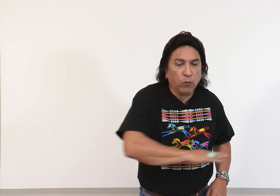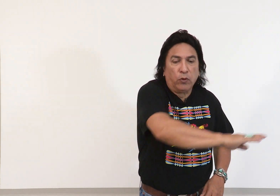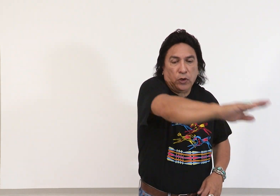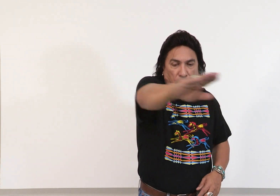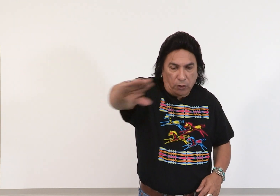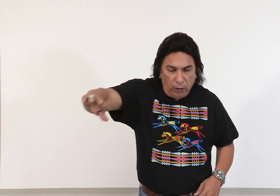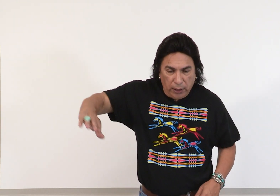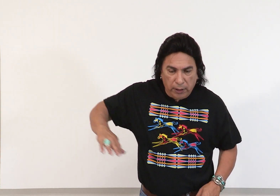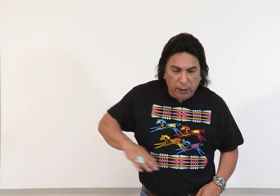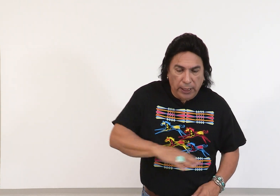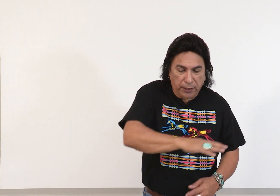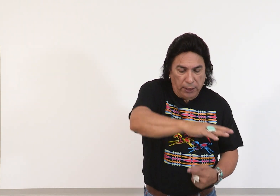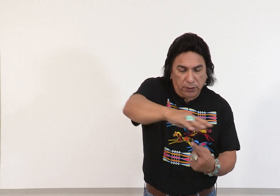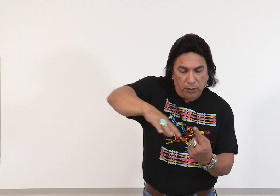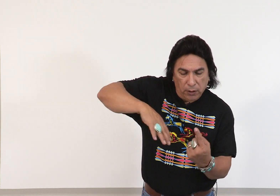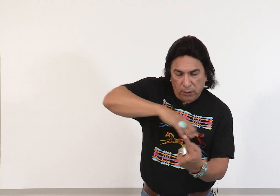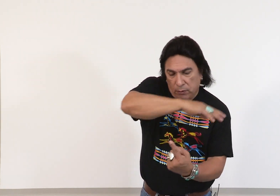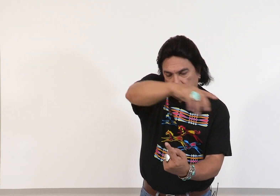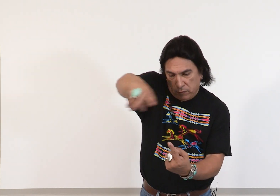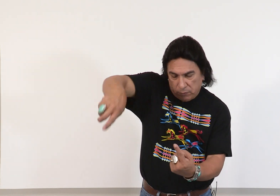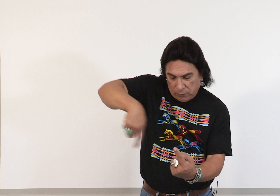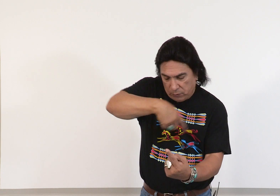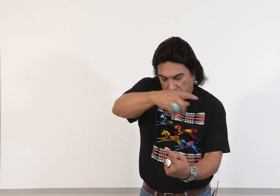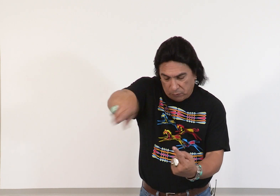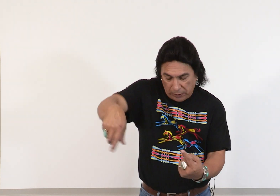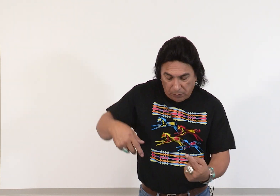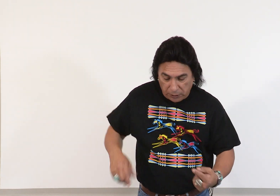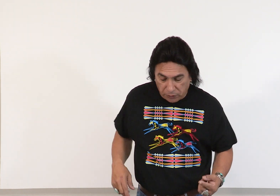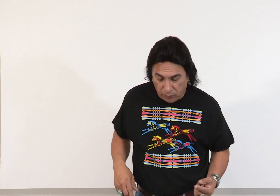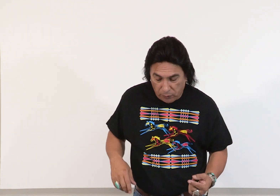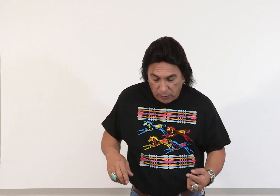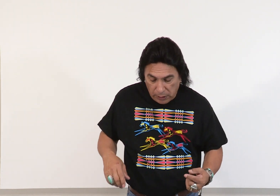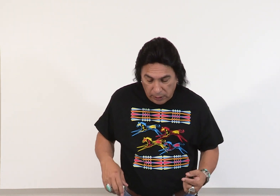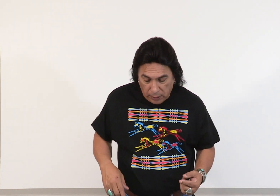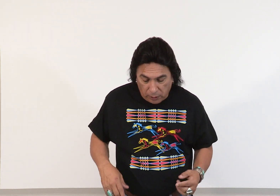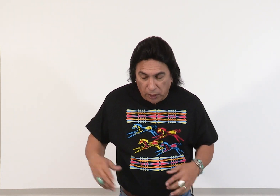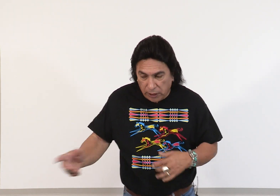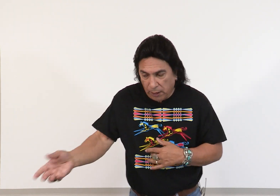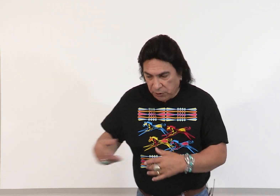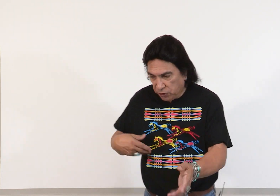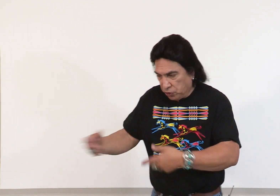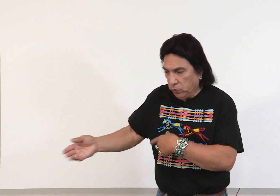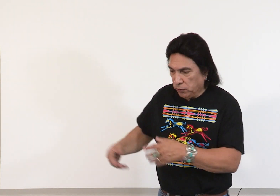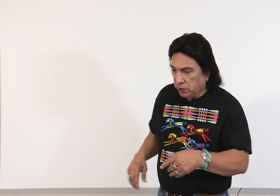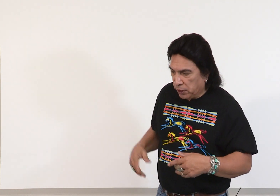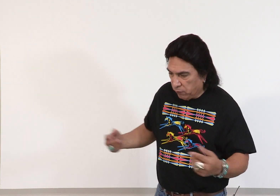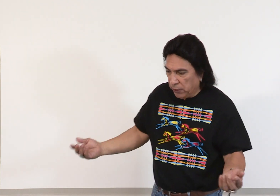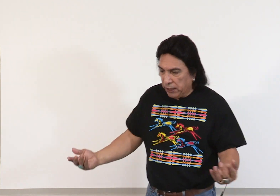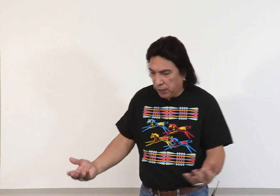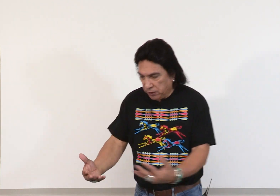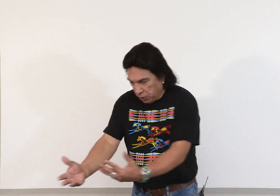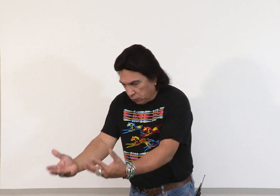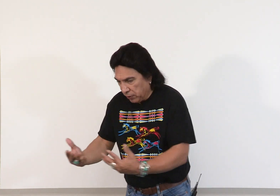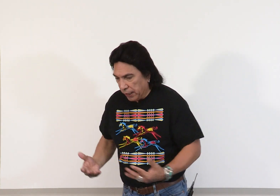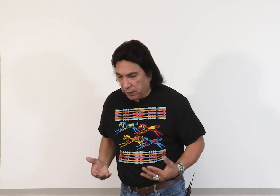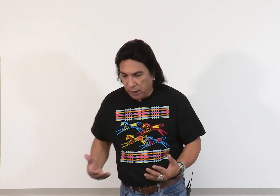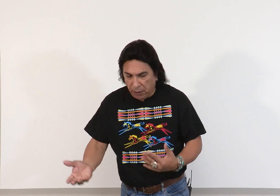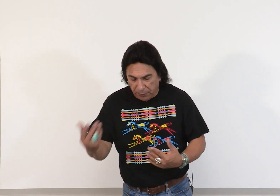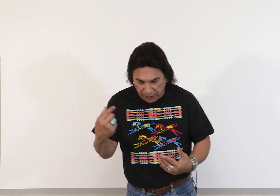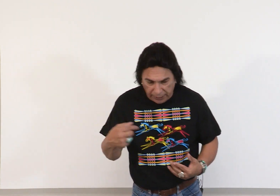you can do it like this, make a big circle. A lot of times in the schools and stuff, we get the children out to come up and dance